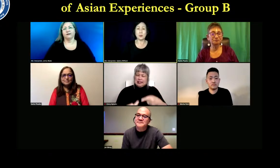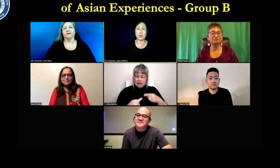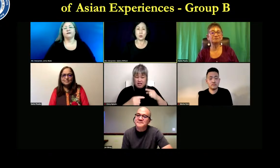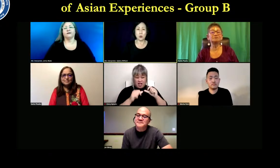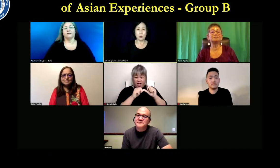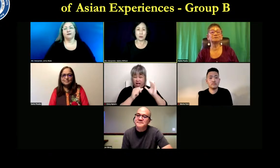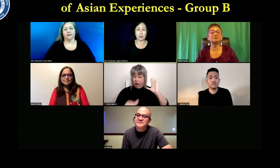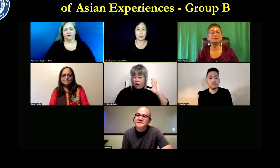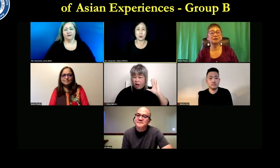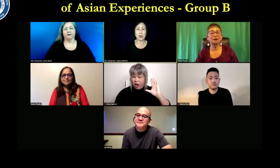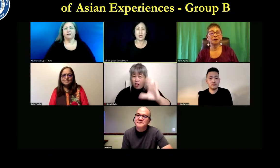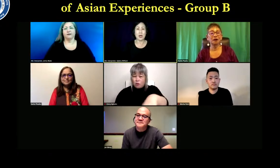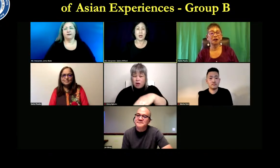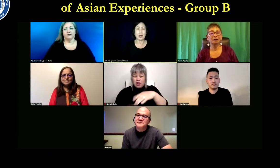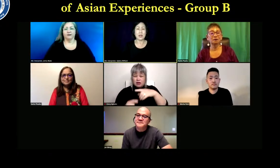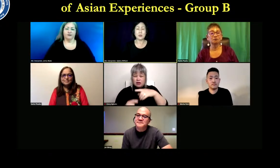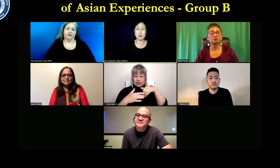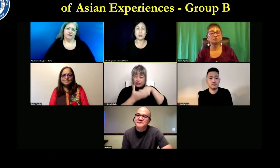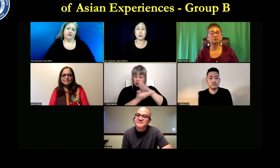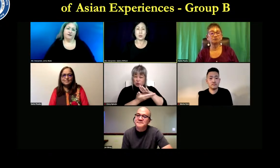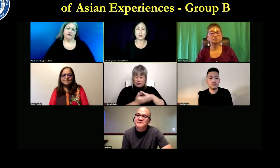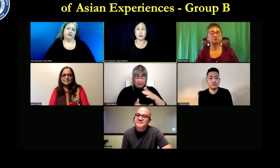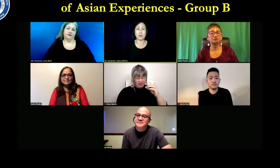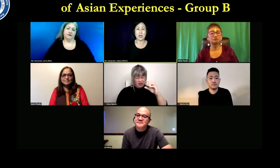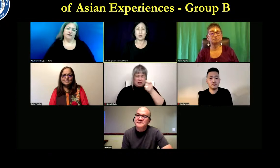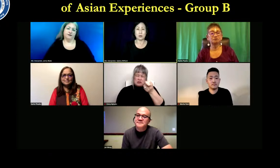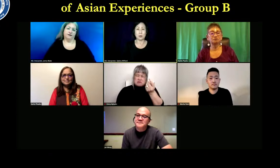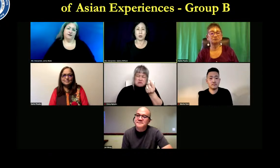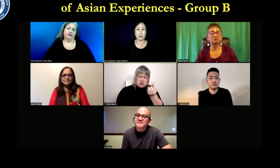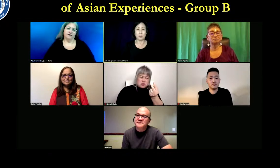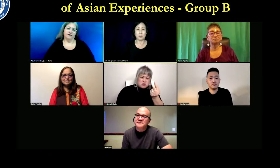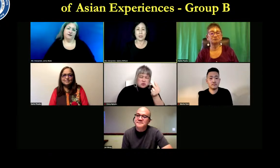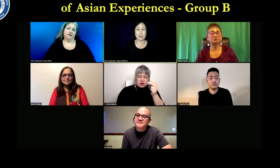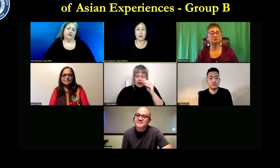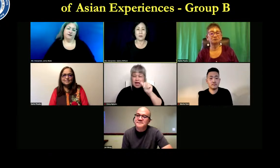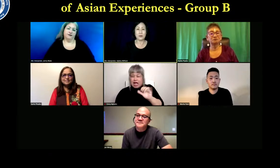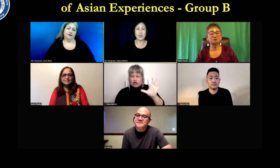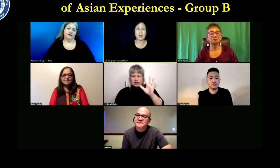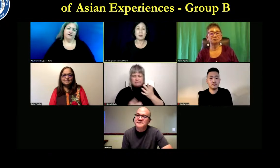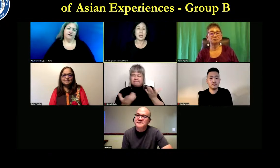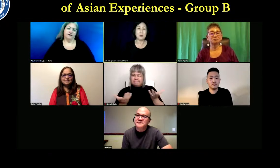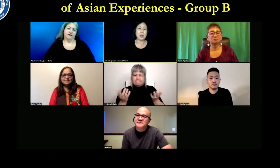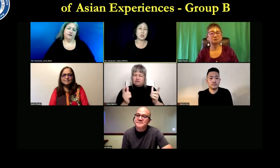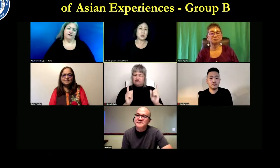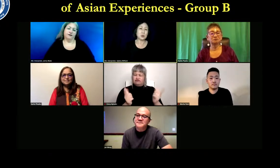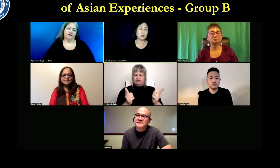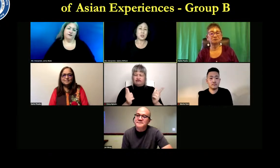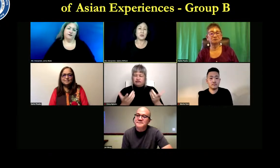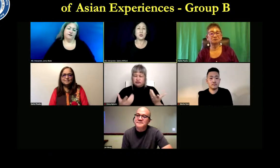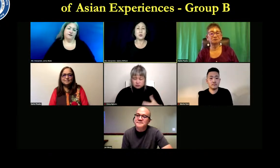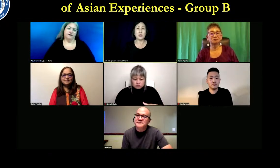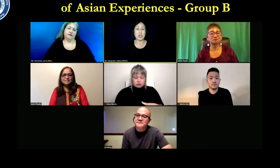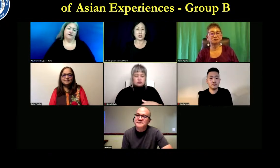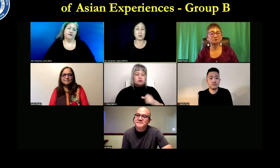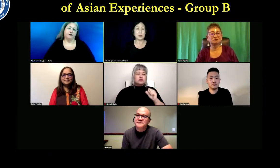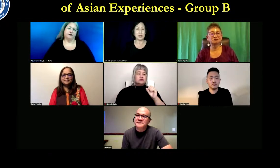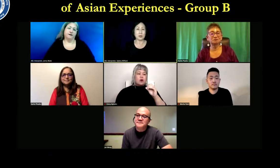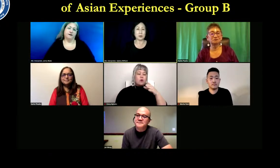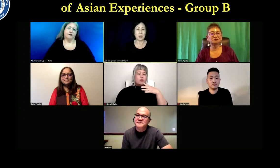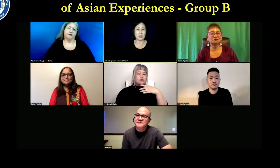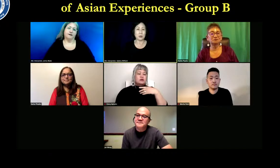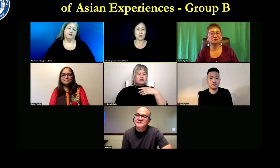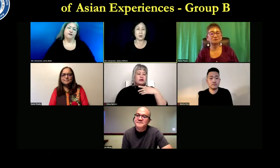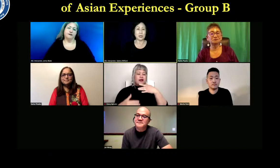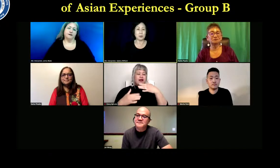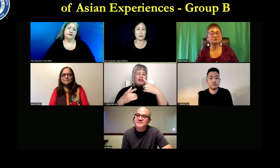really Filipino role model. So that was a real struggle as far as that part of myself. Maybe 2 or 3, a few Asians, but